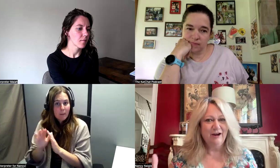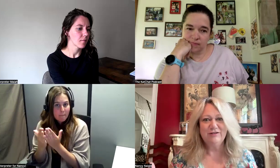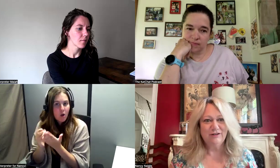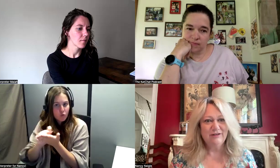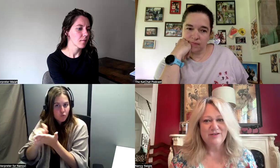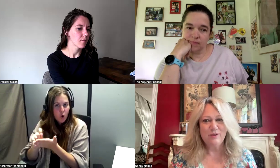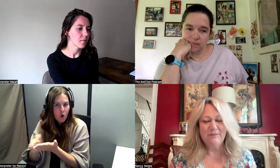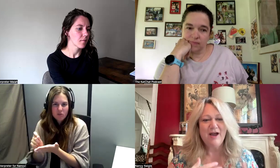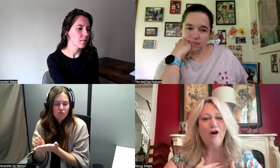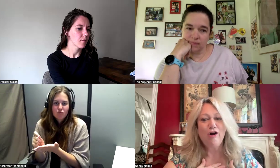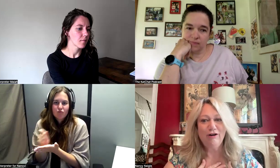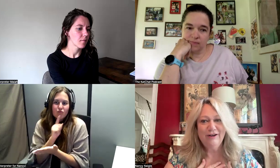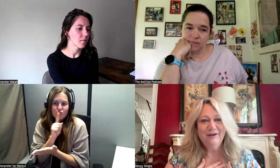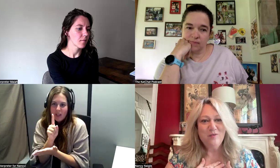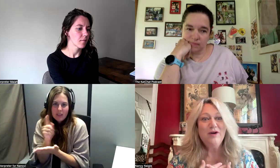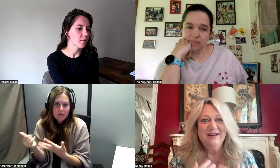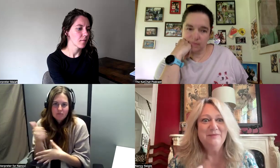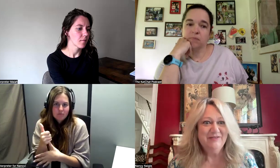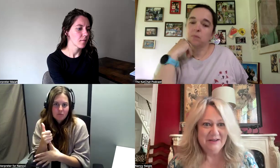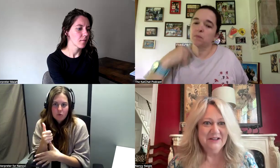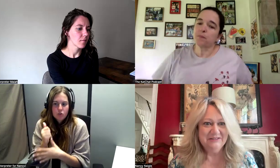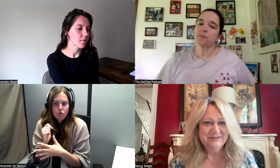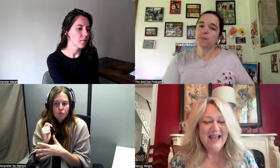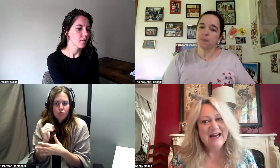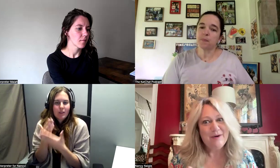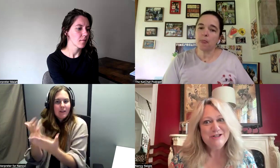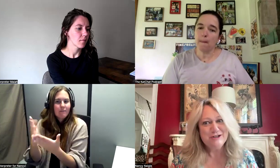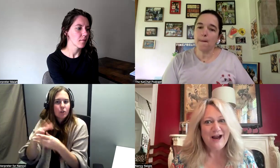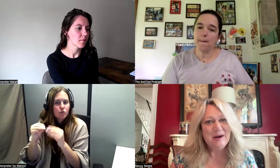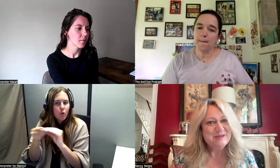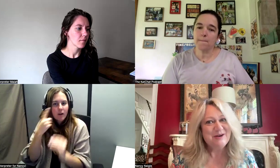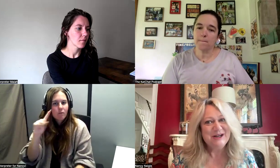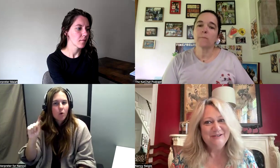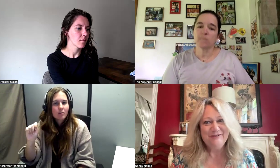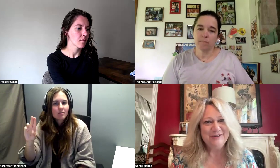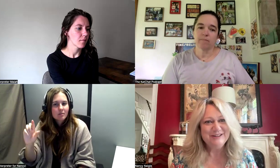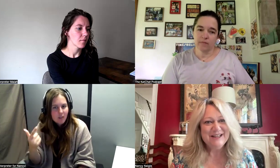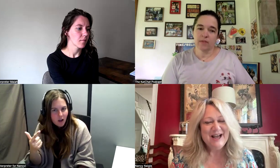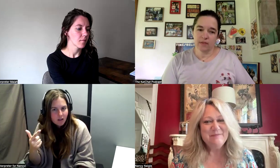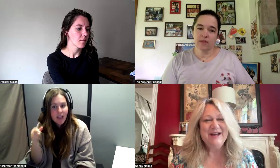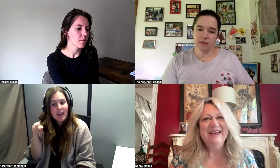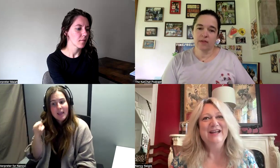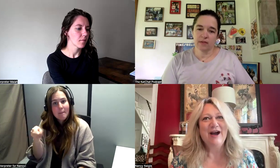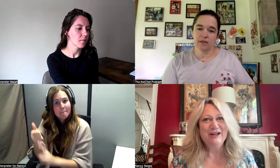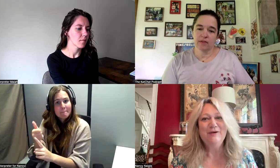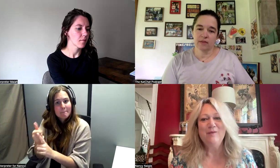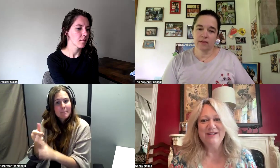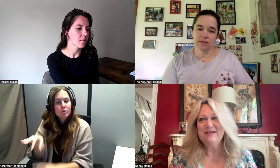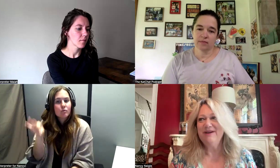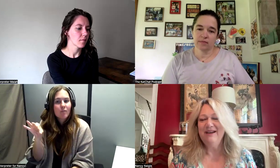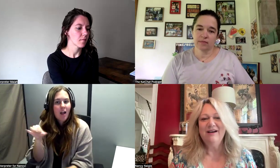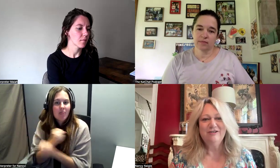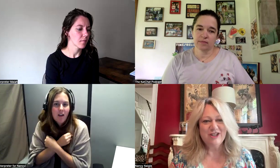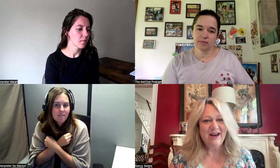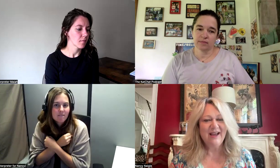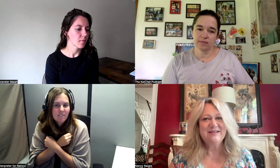that character a love story. My heart wanted him to find love. And I wasn't sure how it was all going to unfold, but I knew I wanted